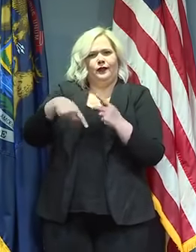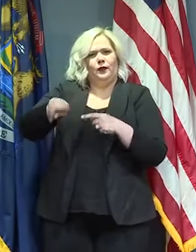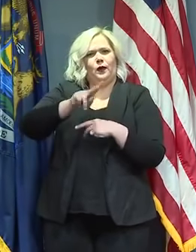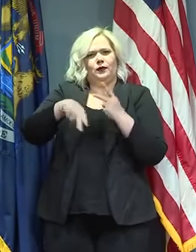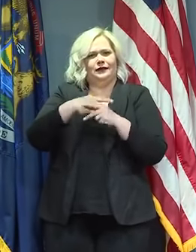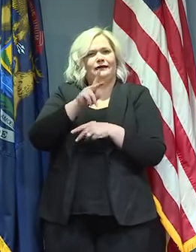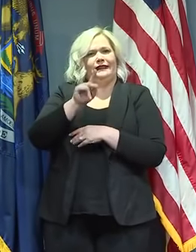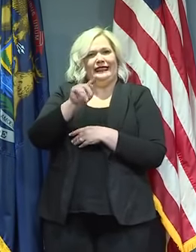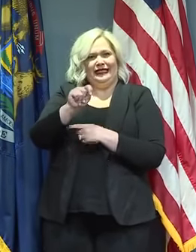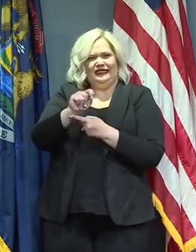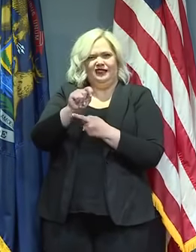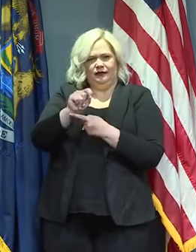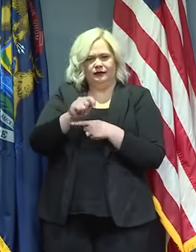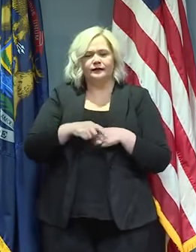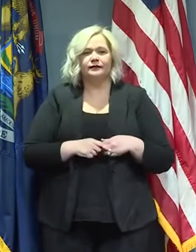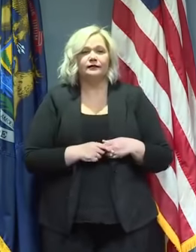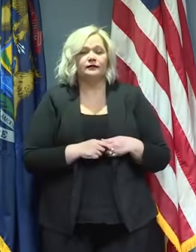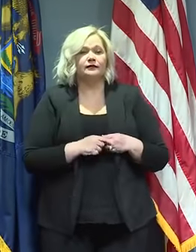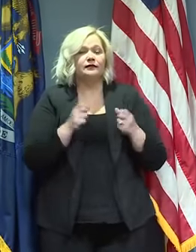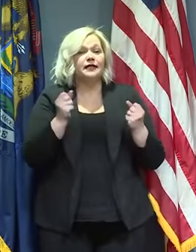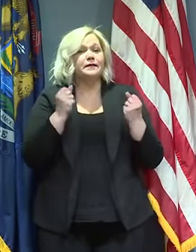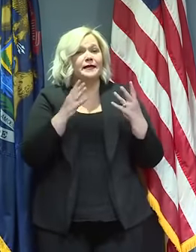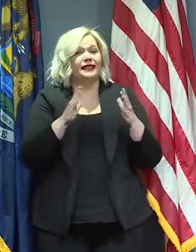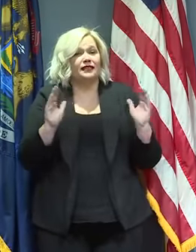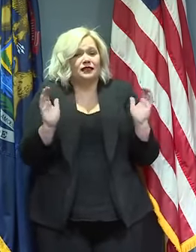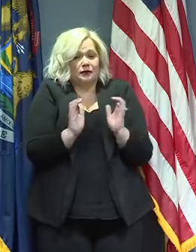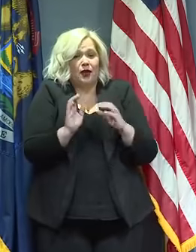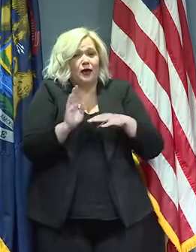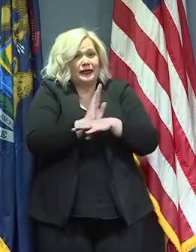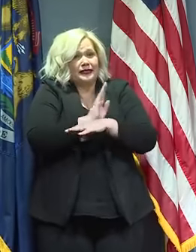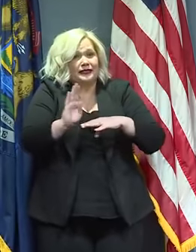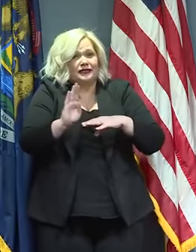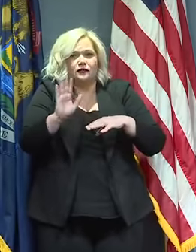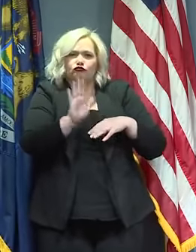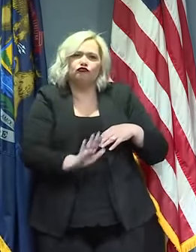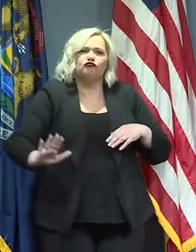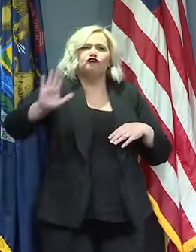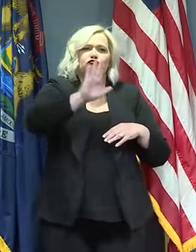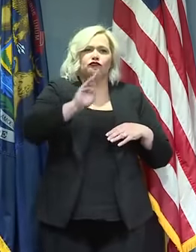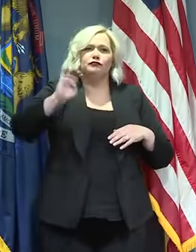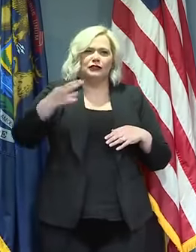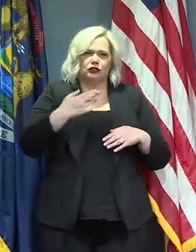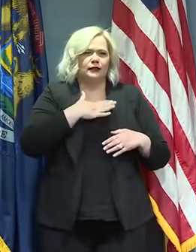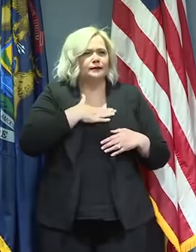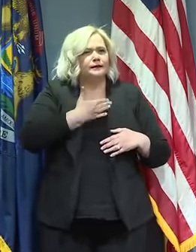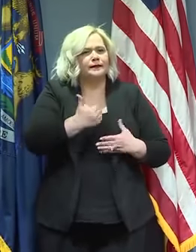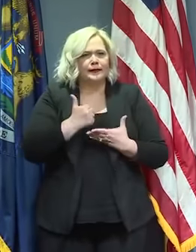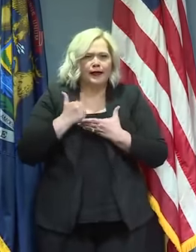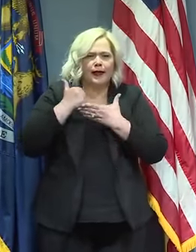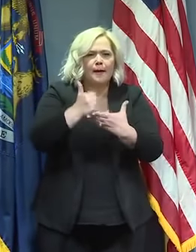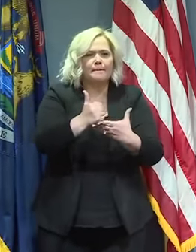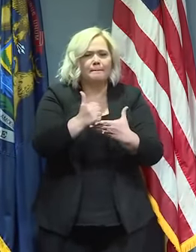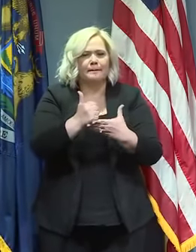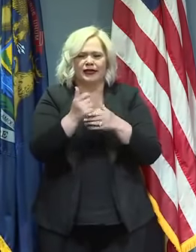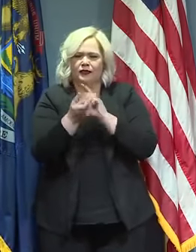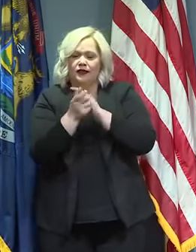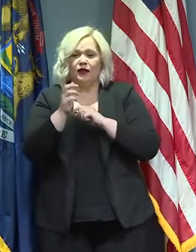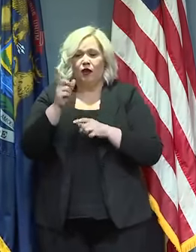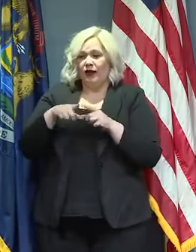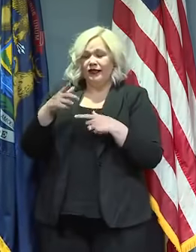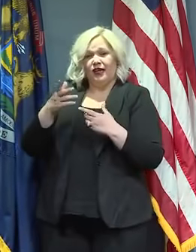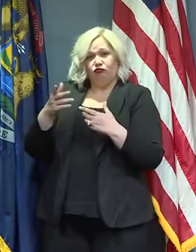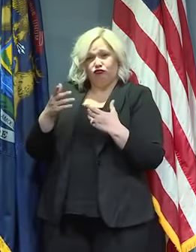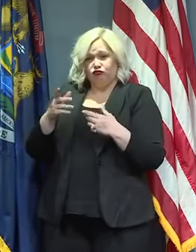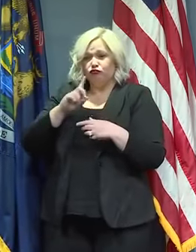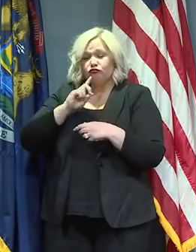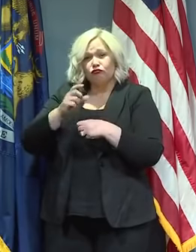workers. We've had a number of small businesses from across the state step up and retool so that they can